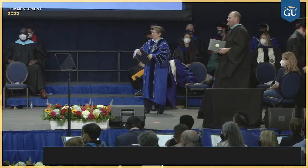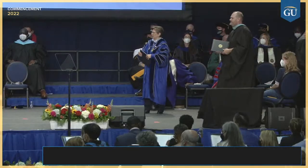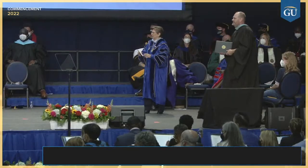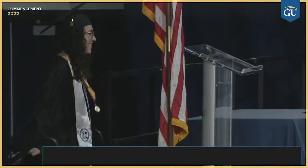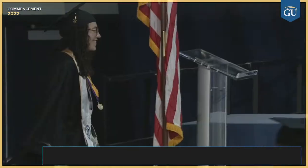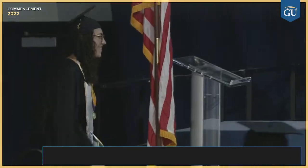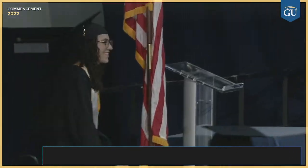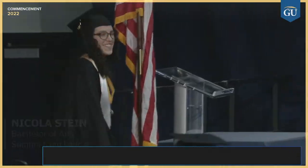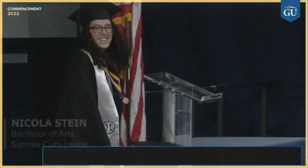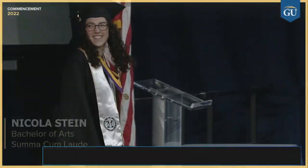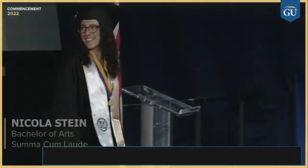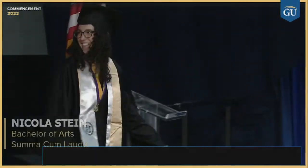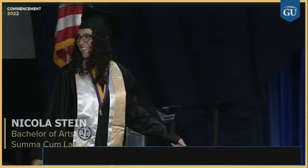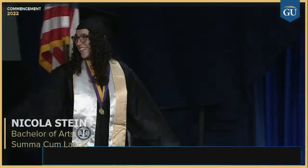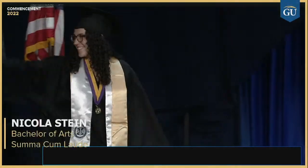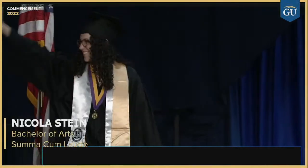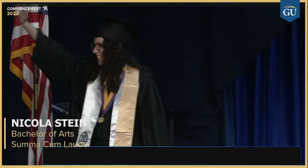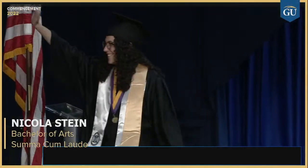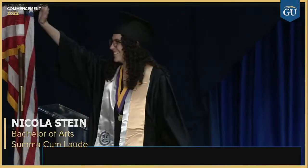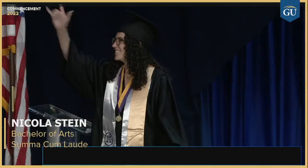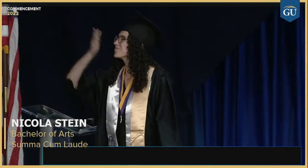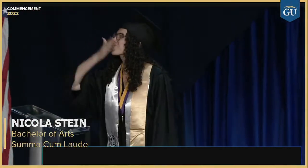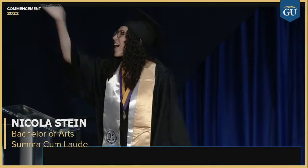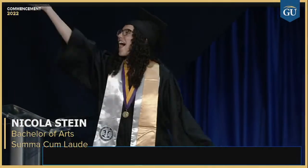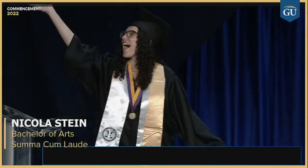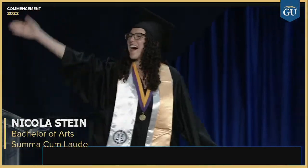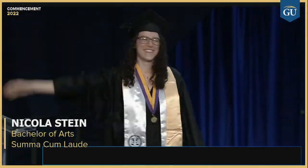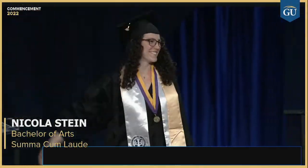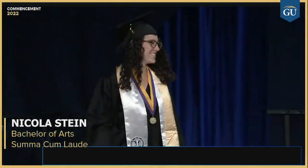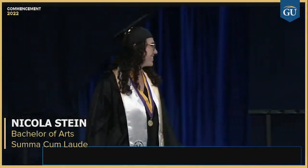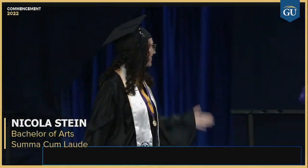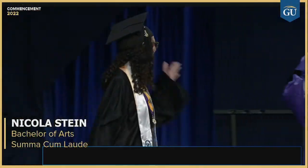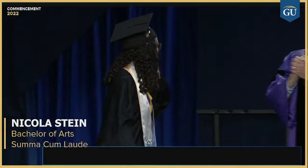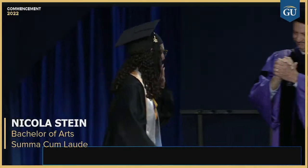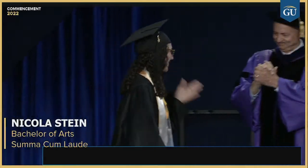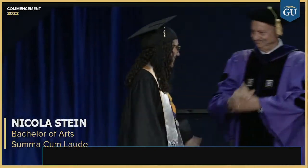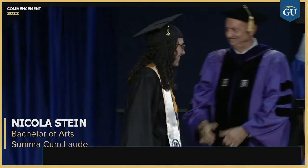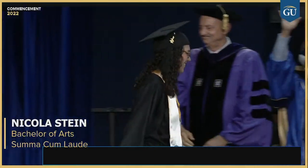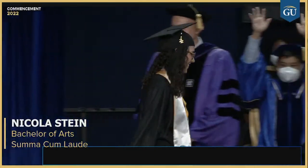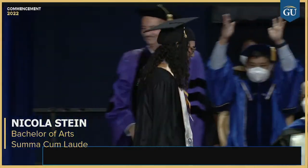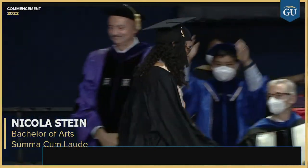Nicole Stein, Bachelor of Arts, summa cum laude.